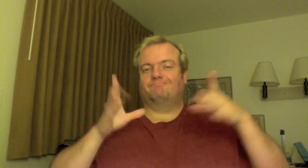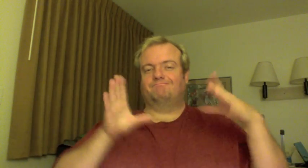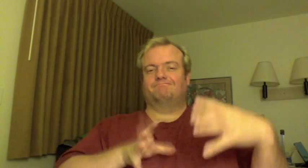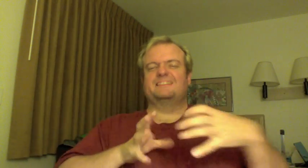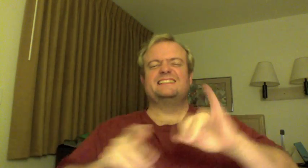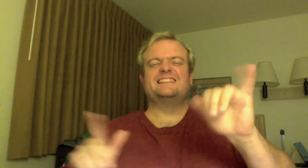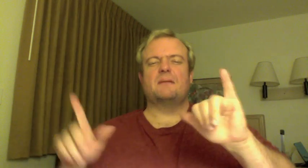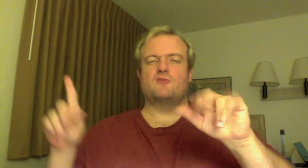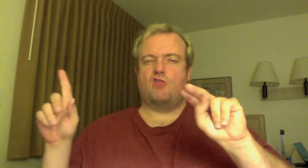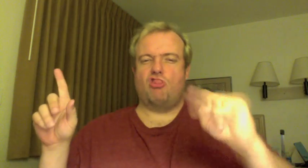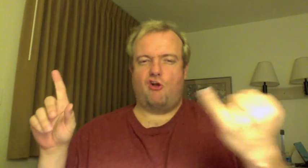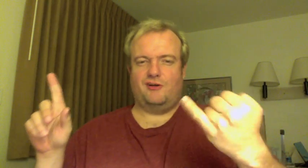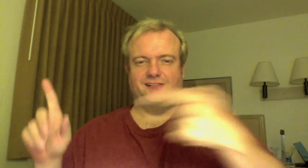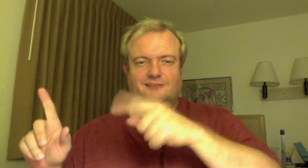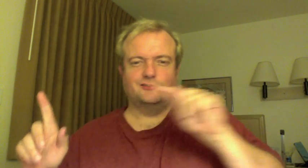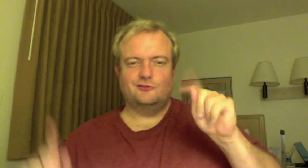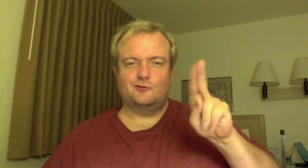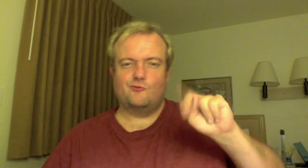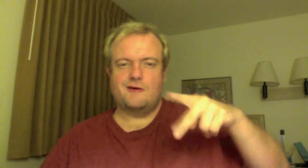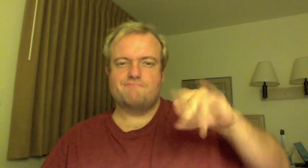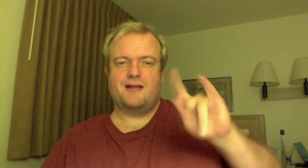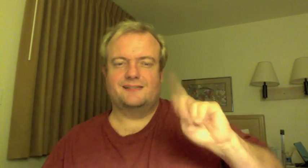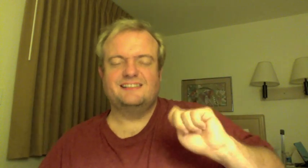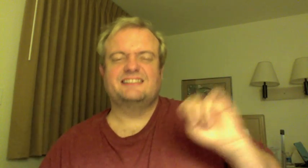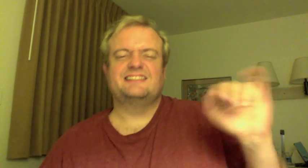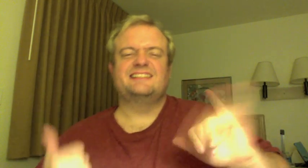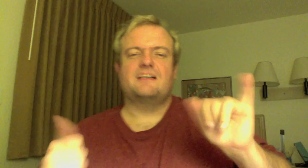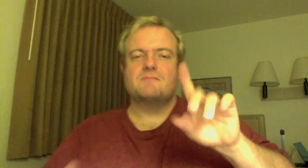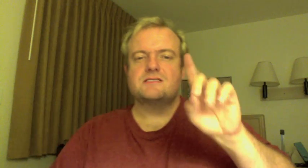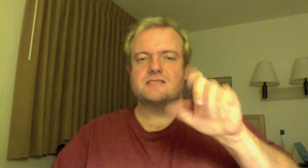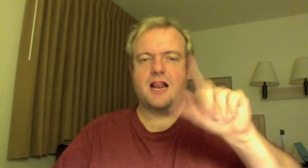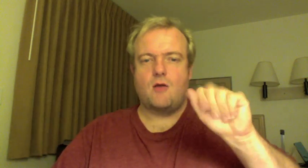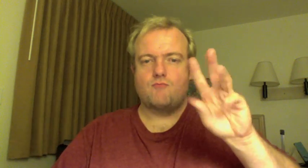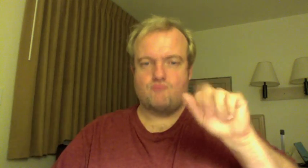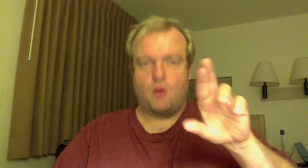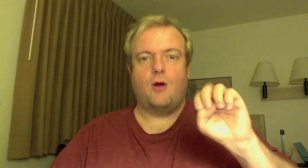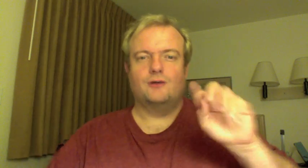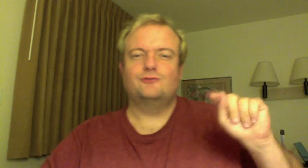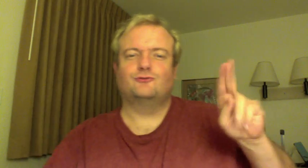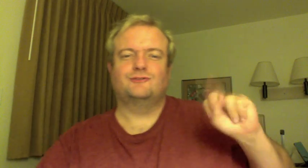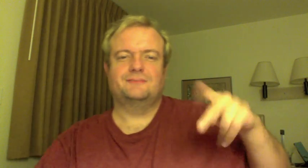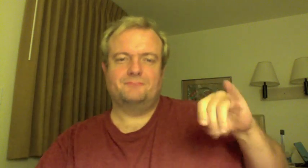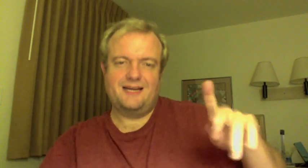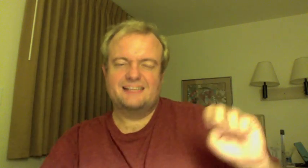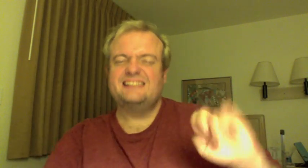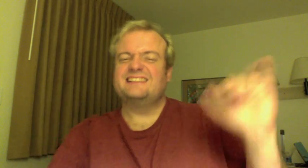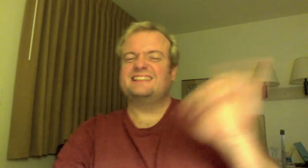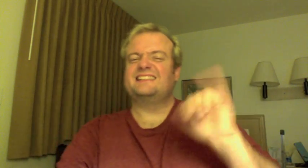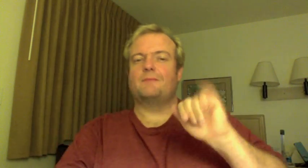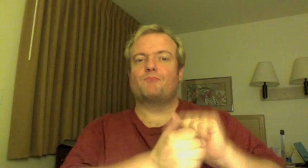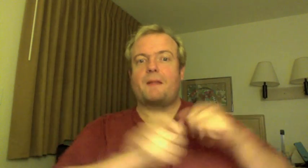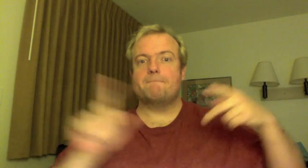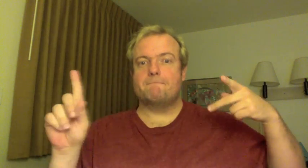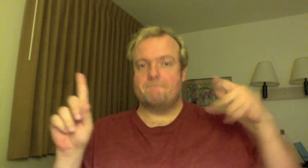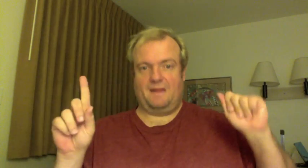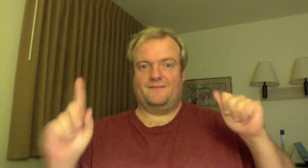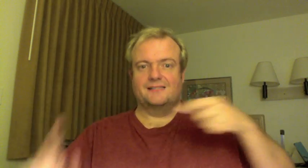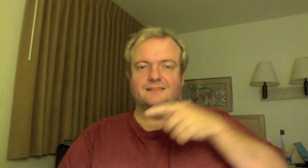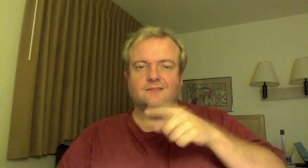Before the team could get to this point, engineers had to first solve a fundamental construction riddle: how to weave 42,000